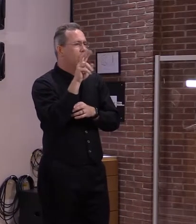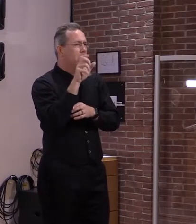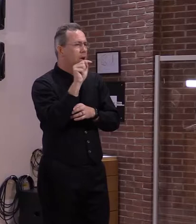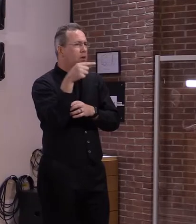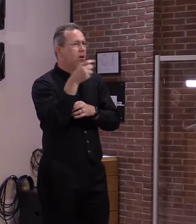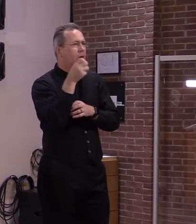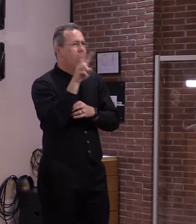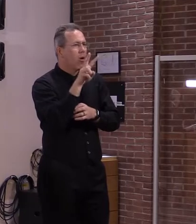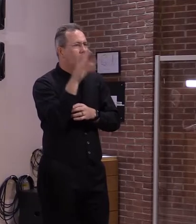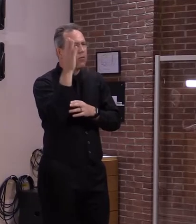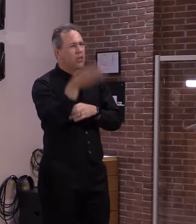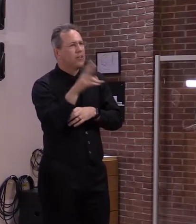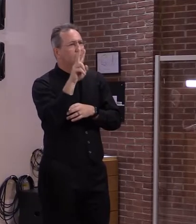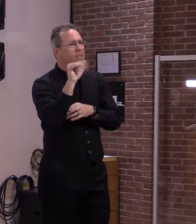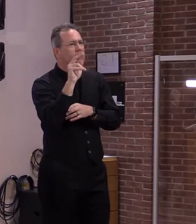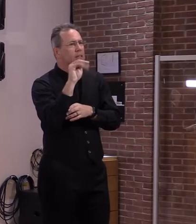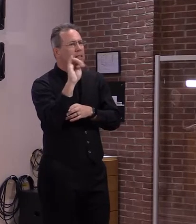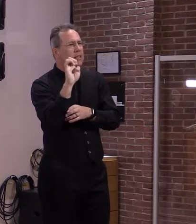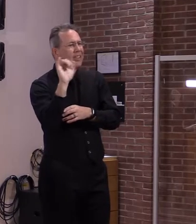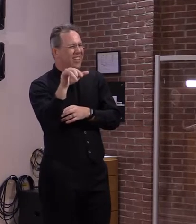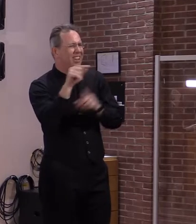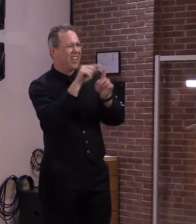accd.vermont.gov/vaccine or